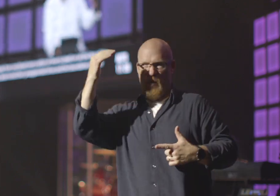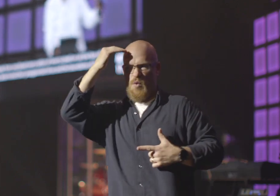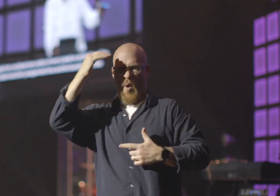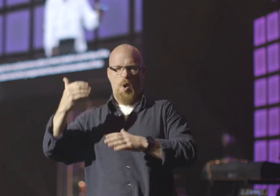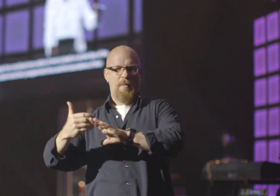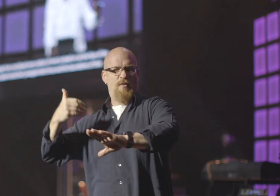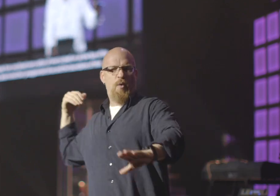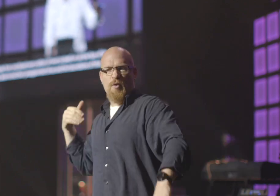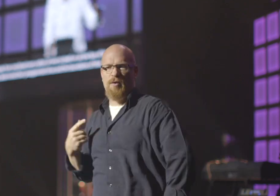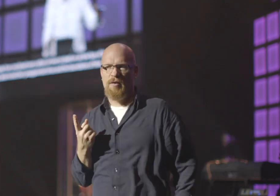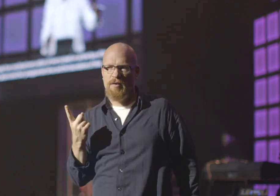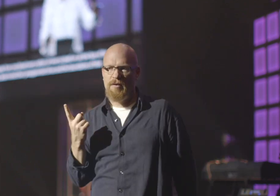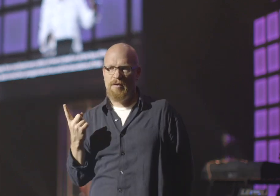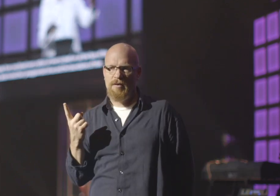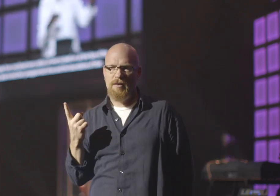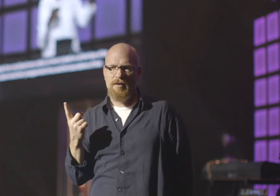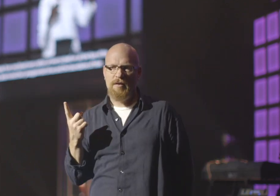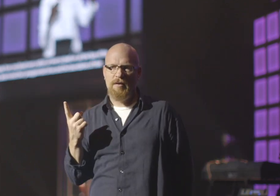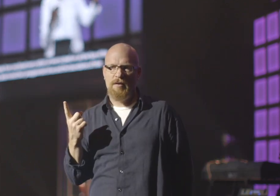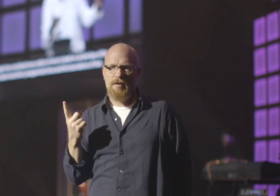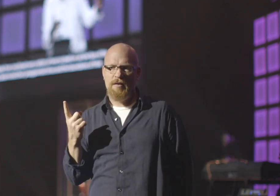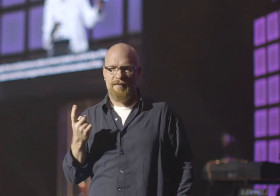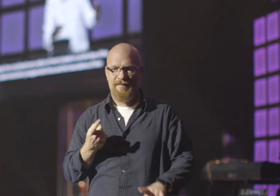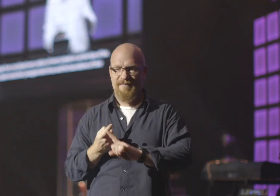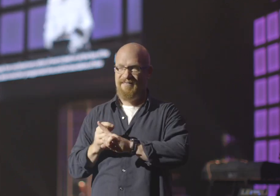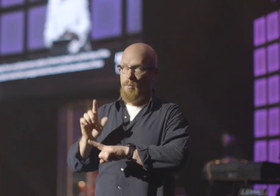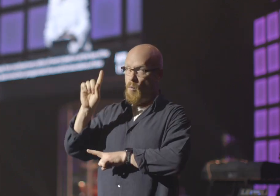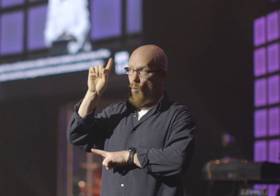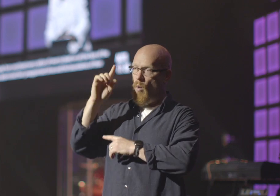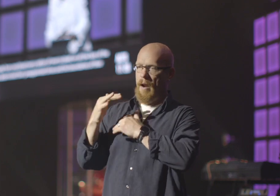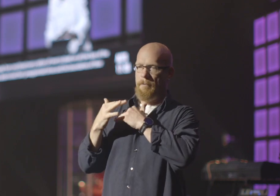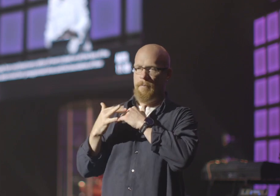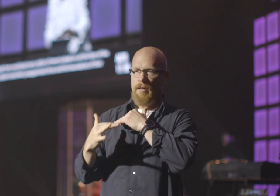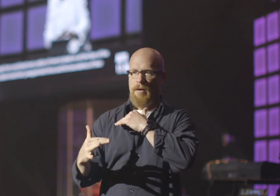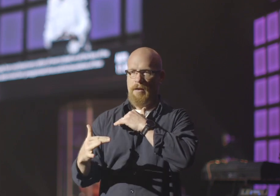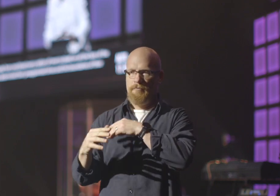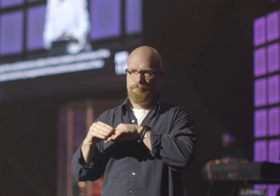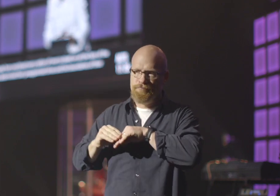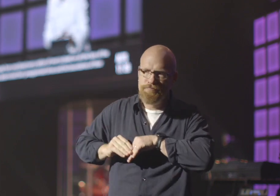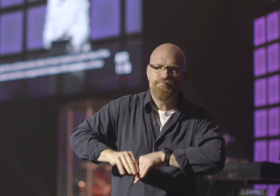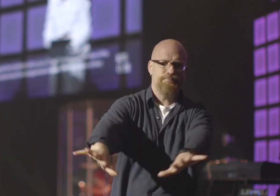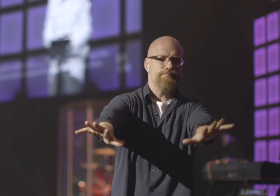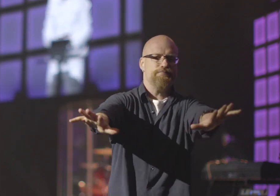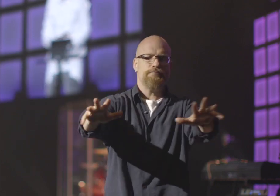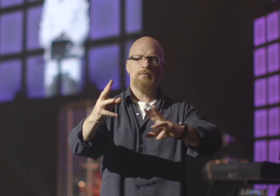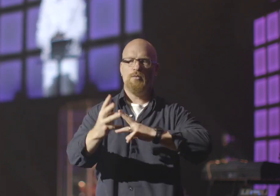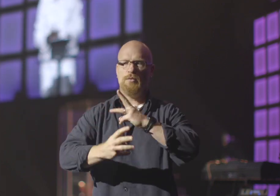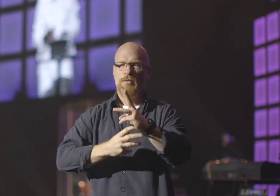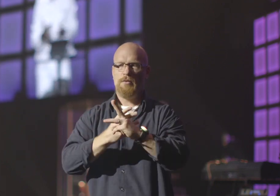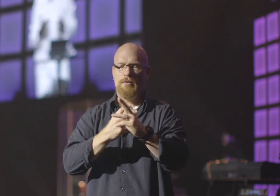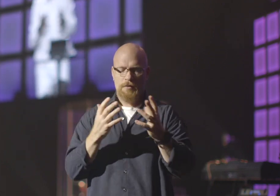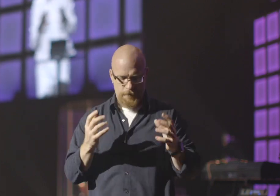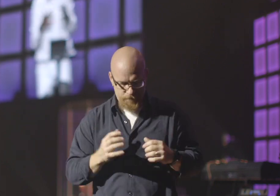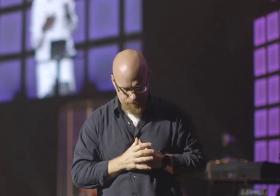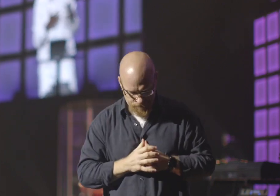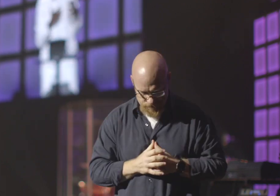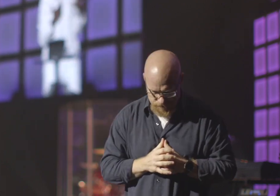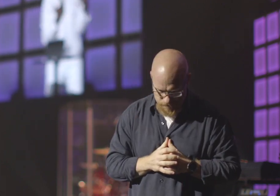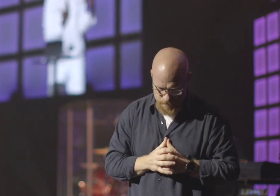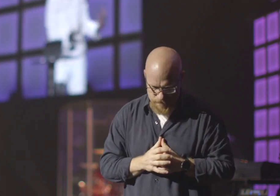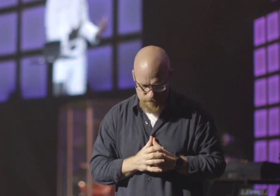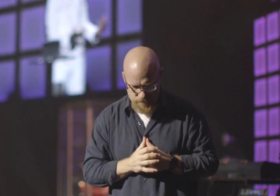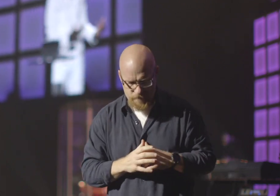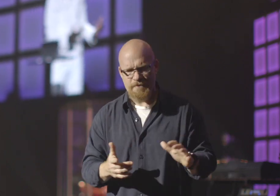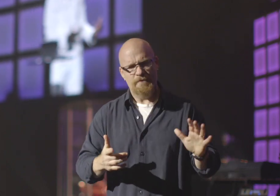so important. So it's from one blood. Now the other thing you need to understand is that God, we need